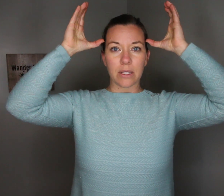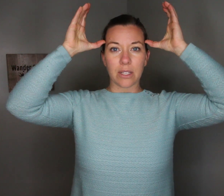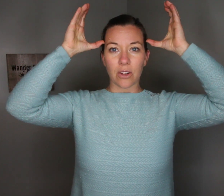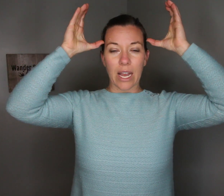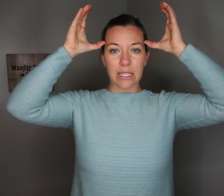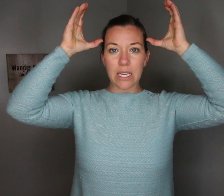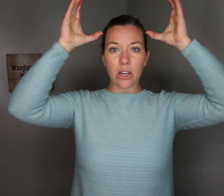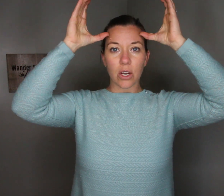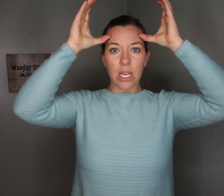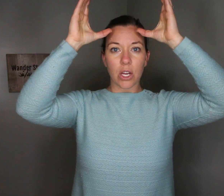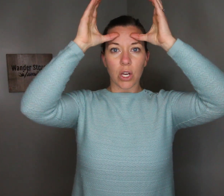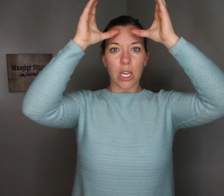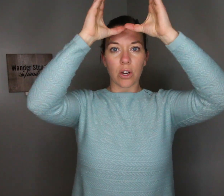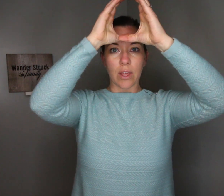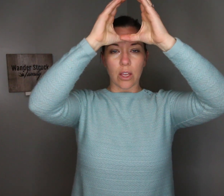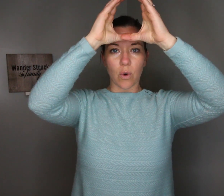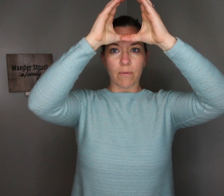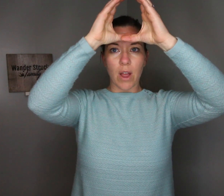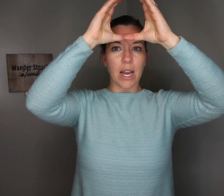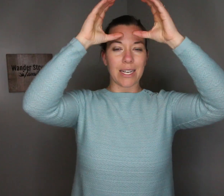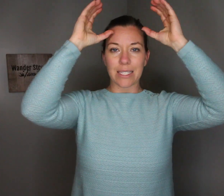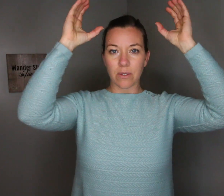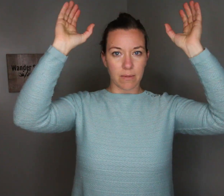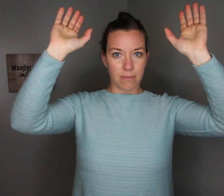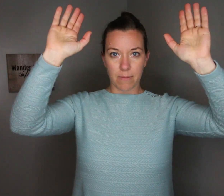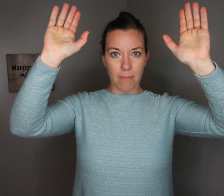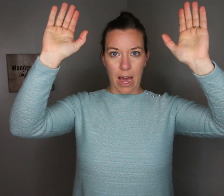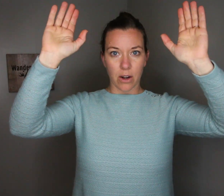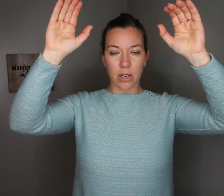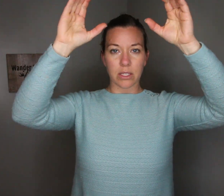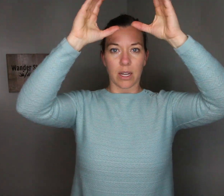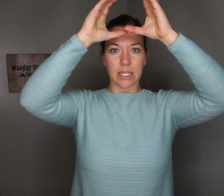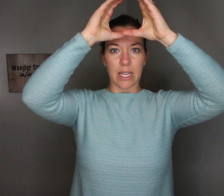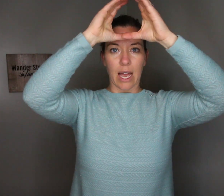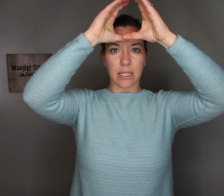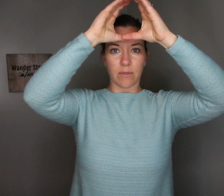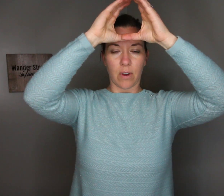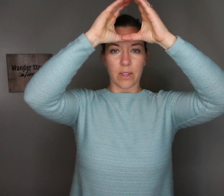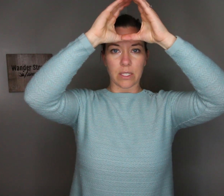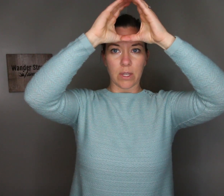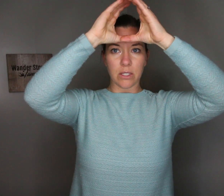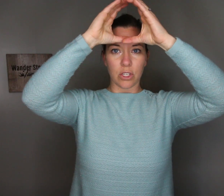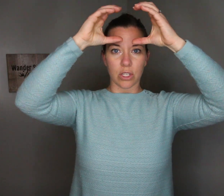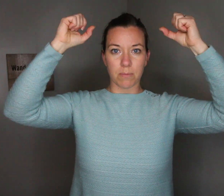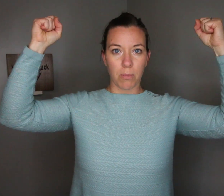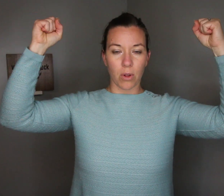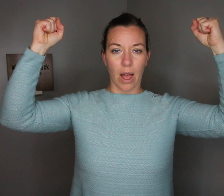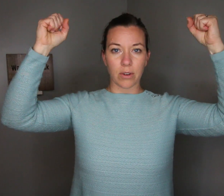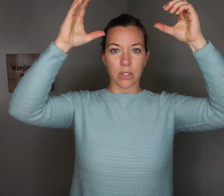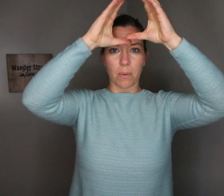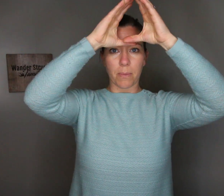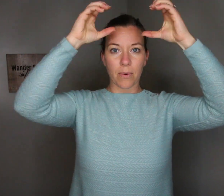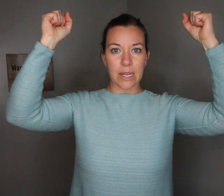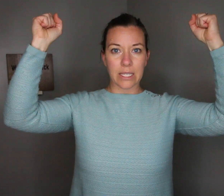your hands here, here, here. They can go in front. It doesn't matter. It's not exact on this one, so you just pull out. So